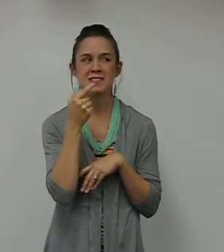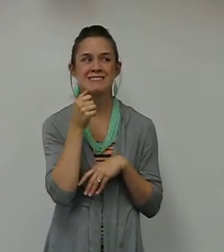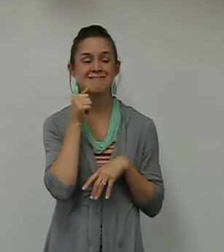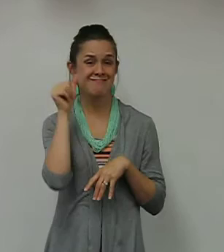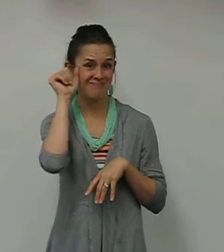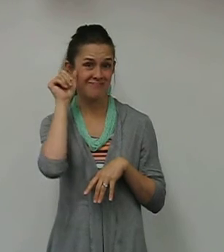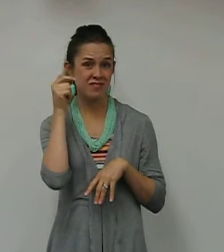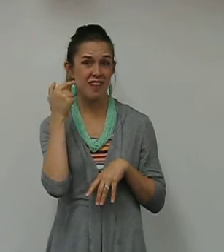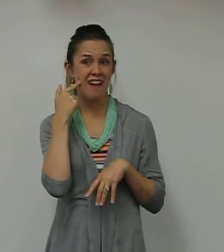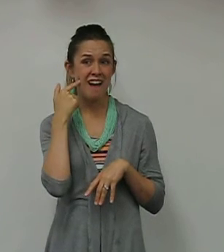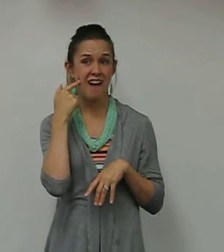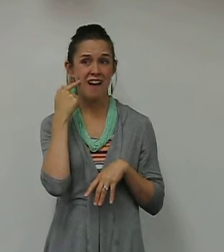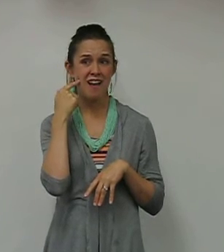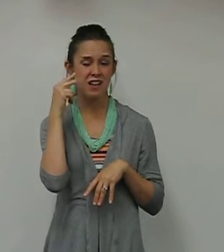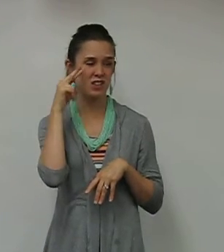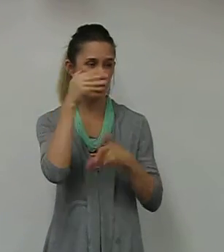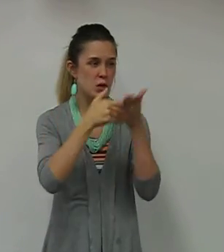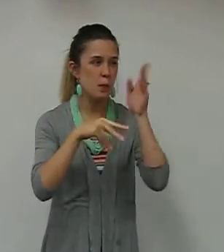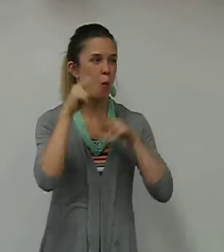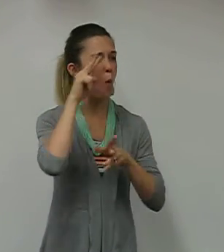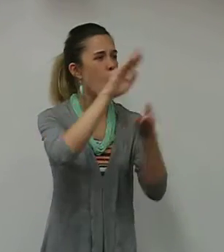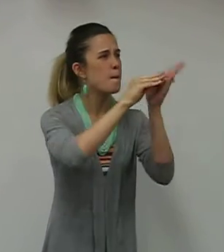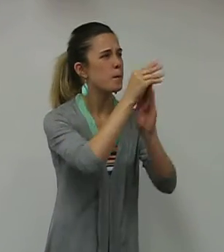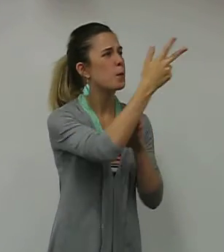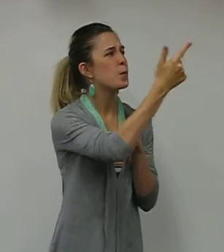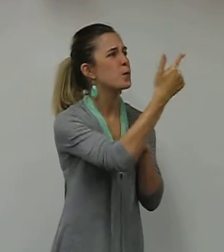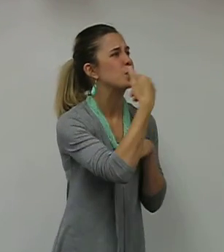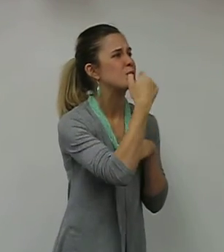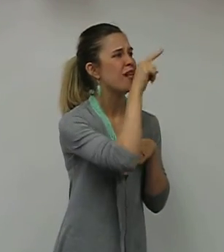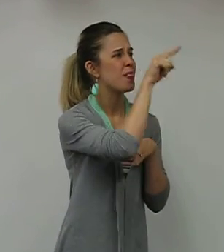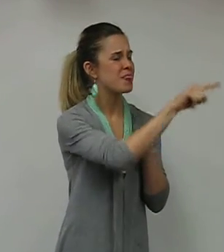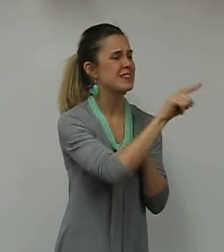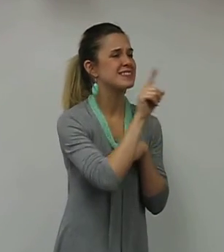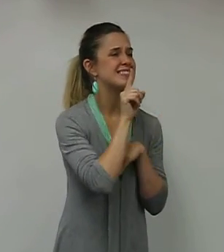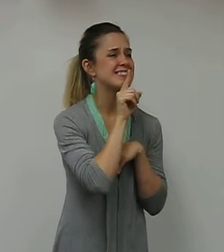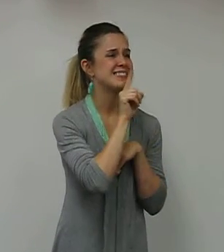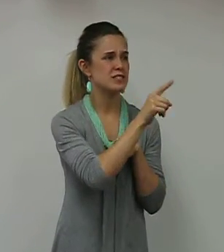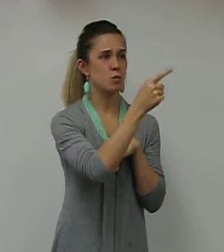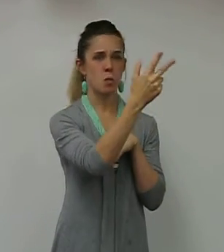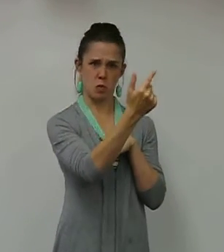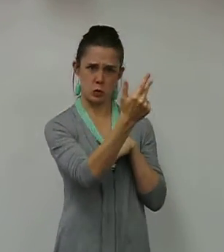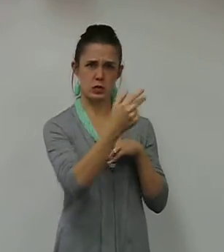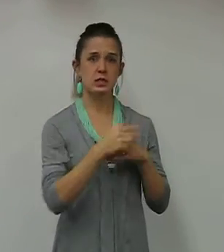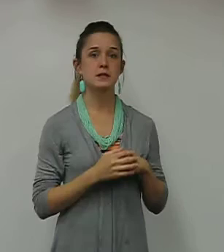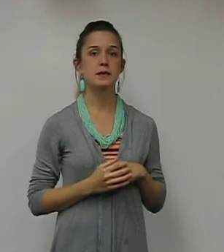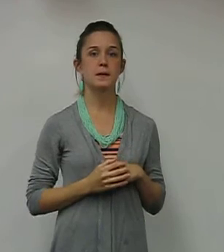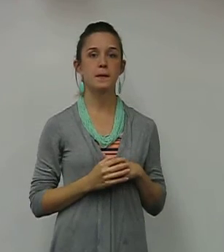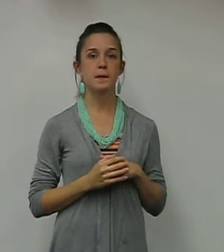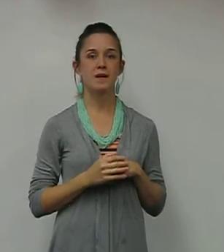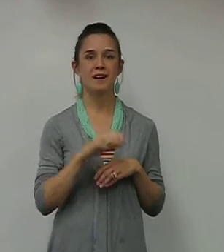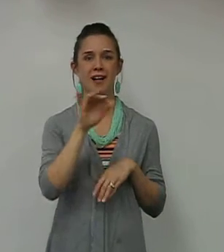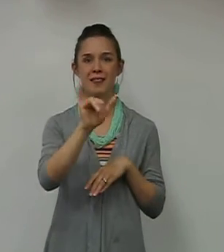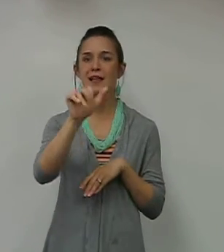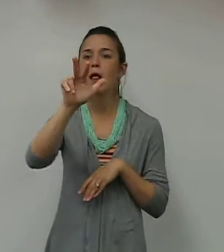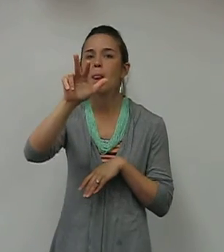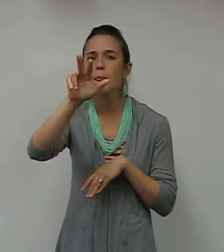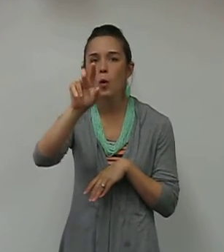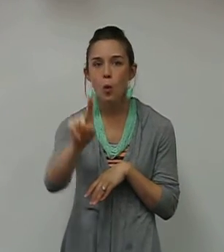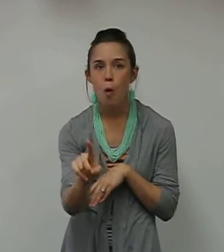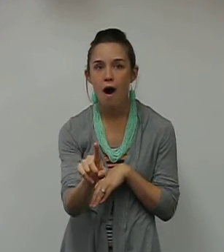saw somebody look at 13 and say, this is 13. That's 31. That's 31. How